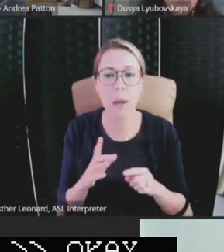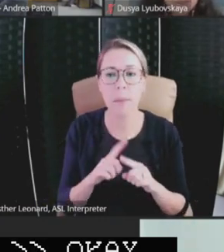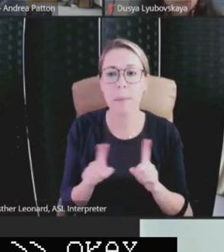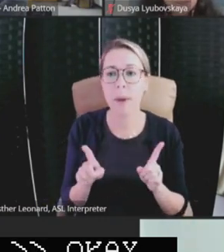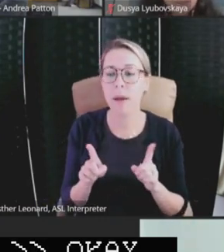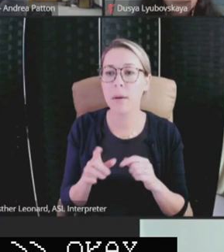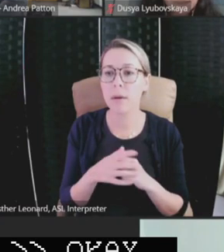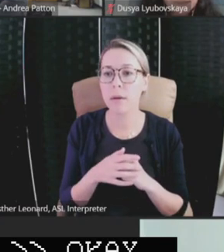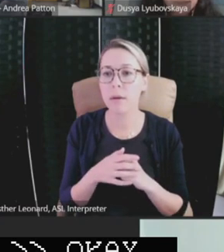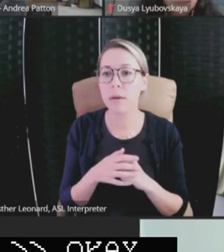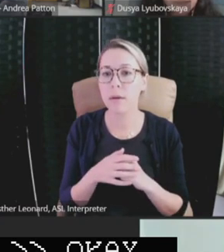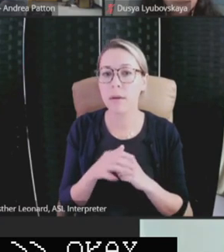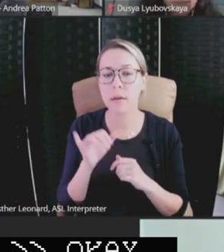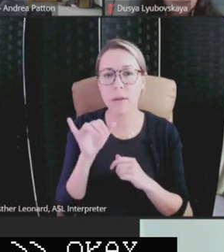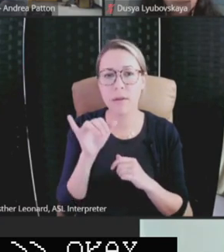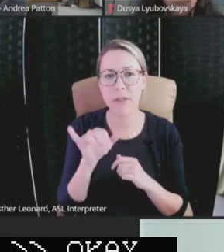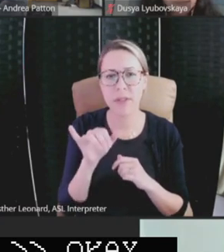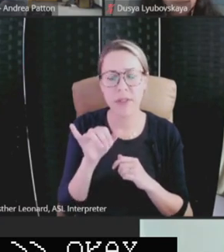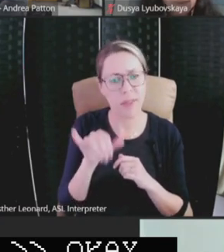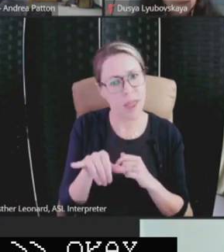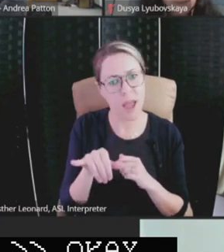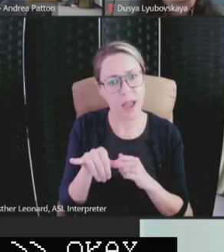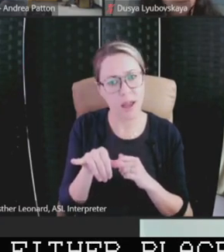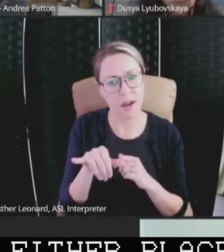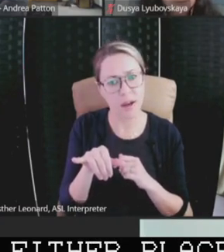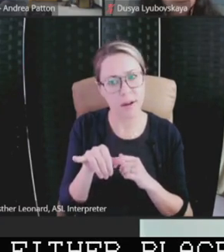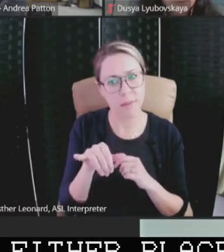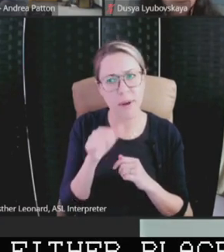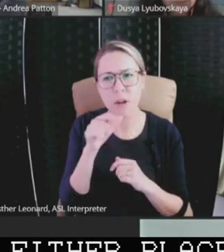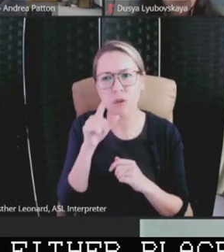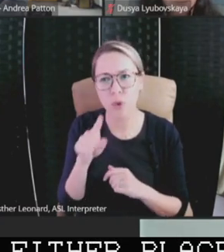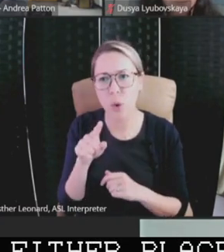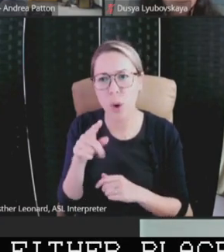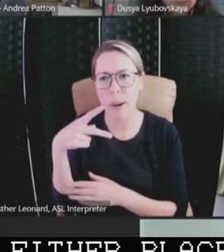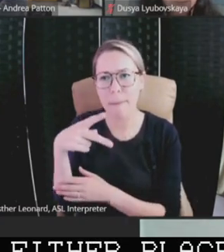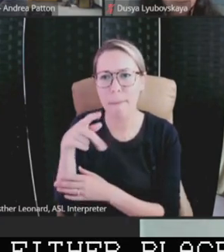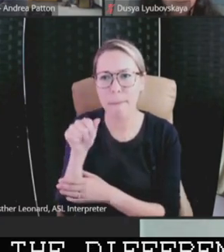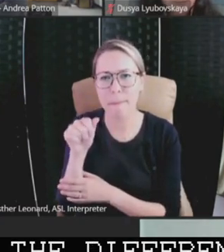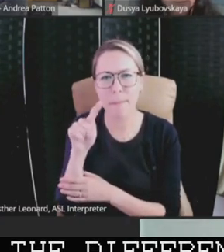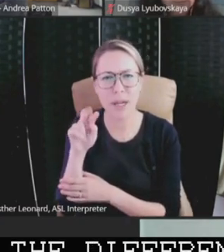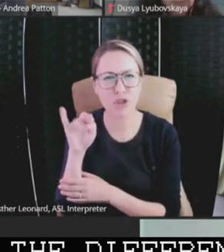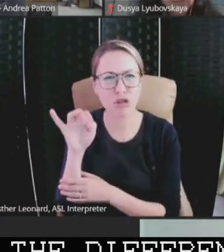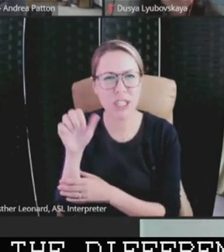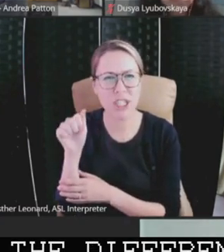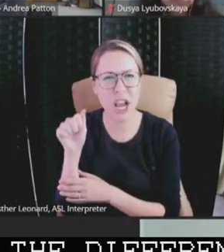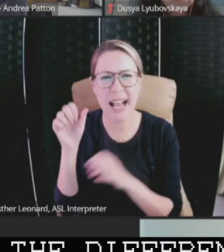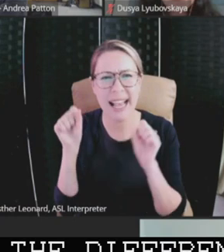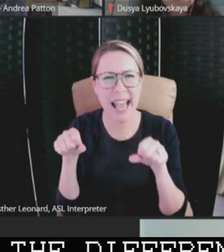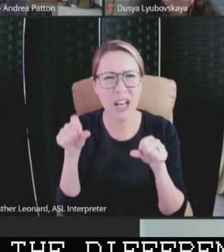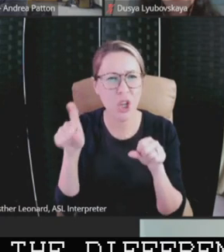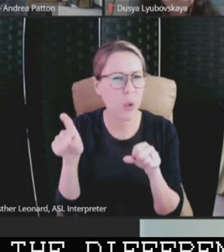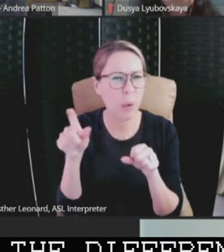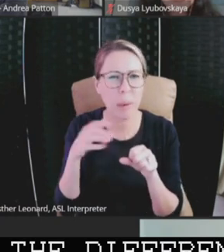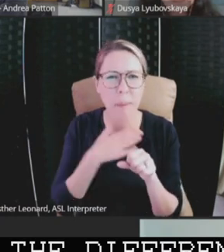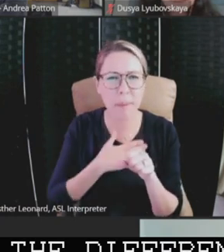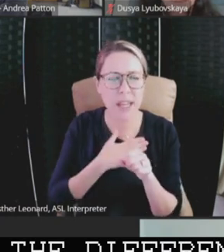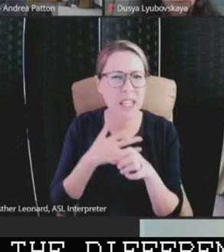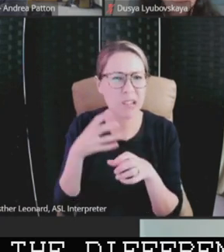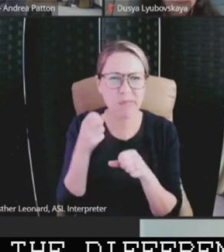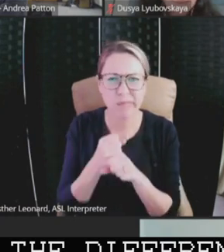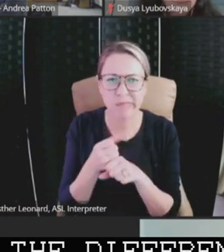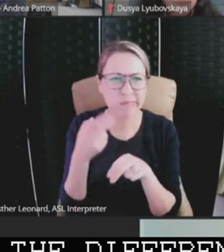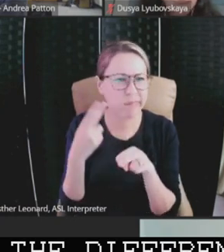versed on the difference between the two items, so I don't know if Patricia can give us a 2-second primer on